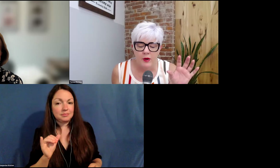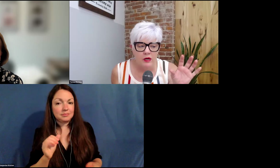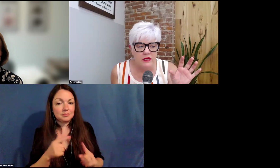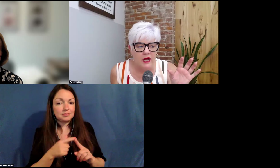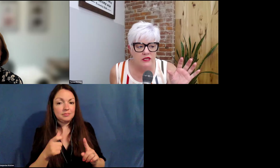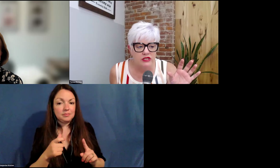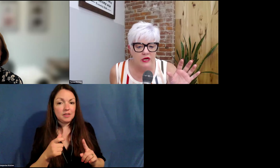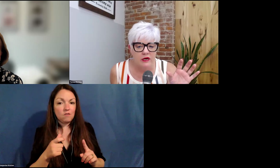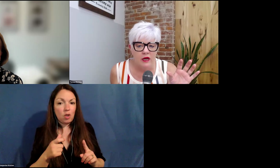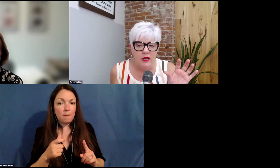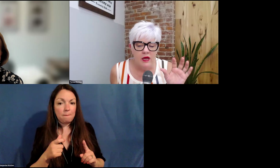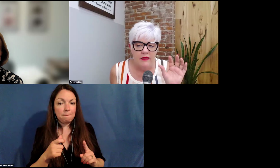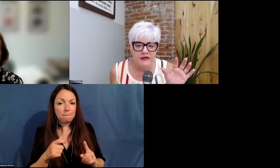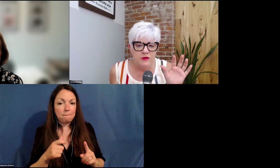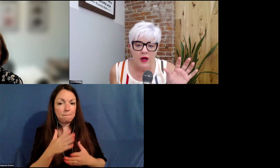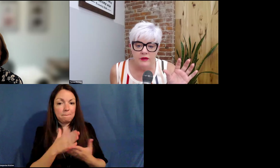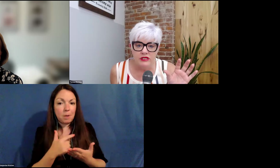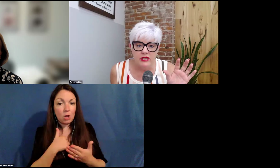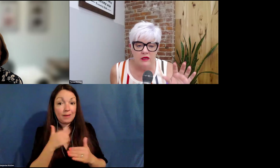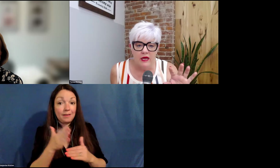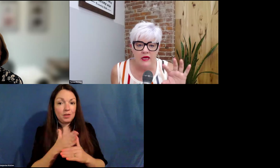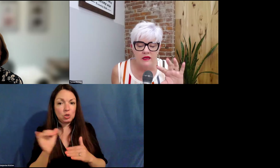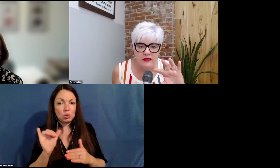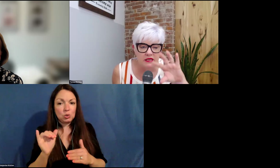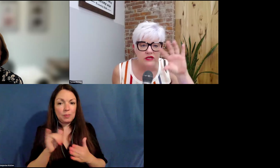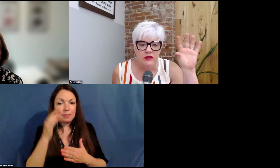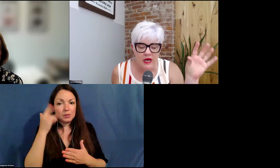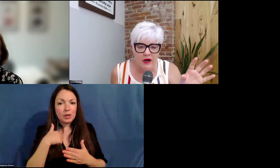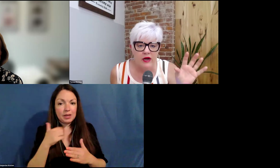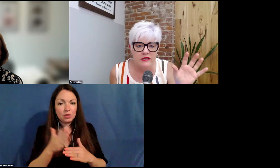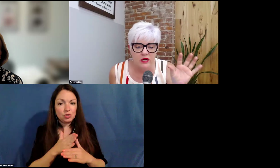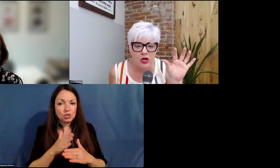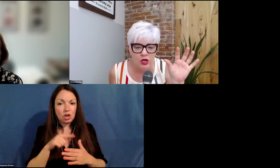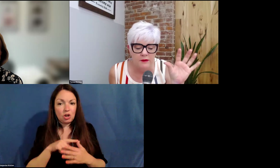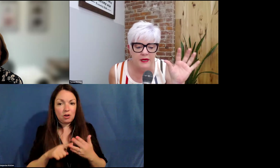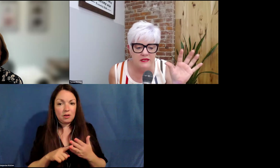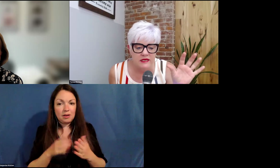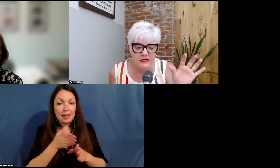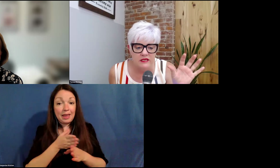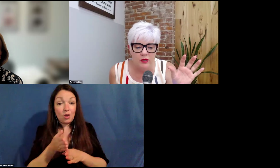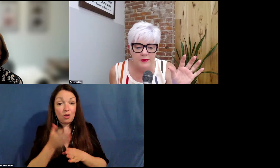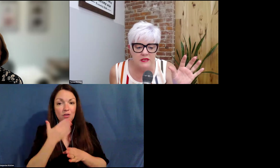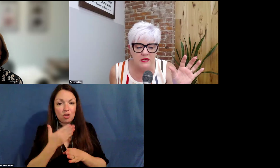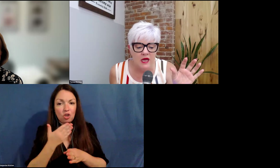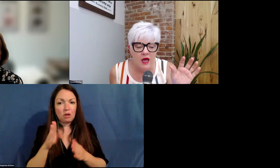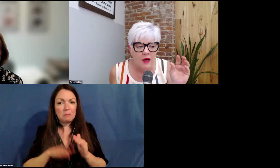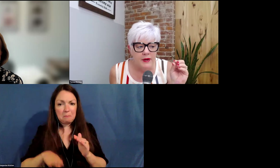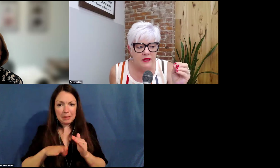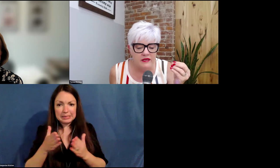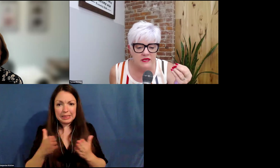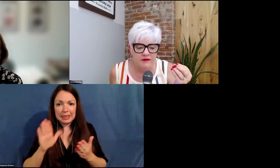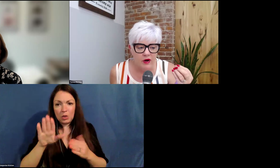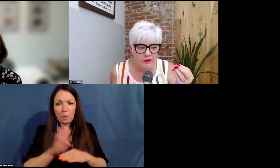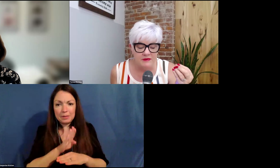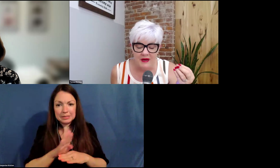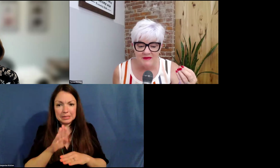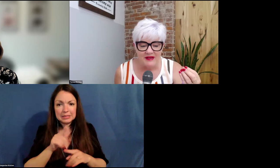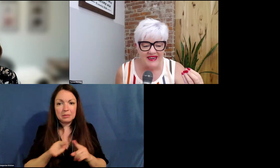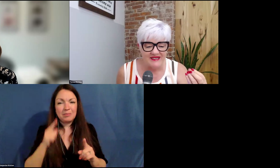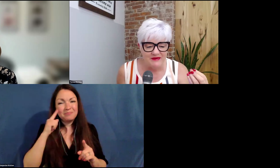even the part that I shared, and that's why I always share, like, these are the areas that are good basic things in your business. But I think some of